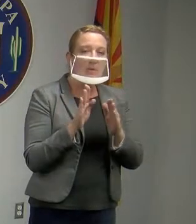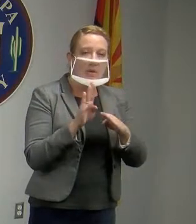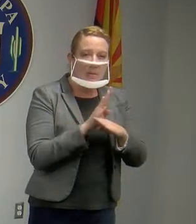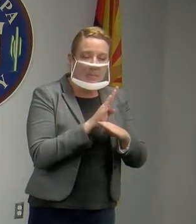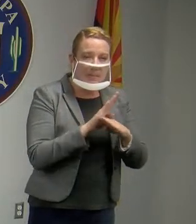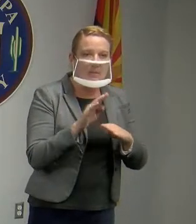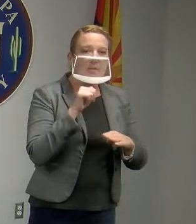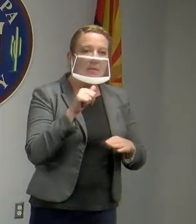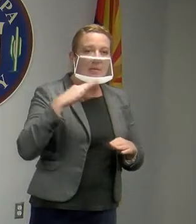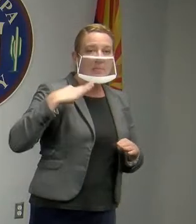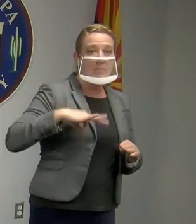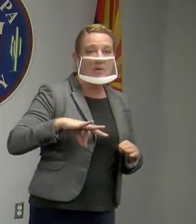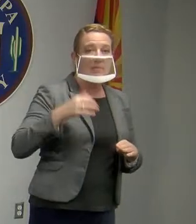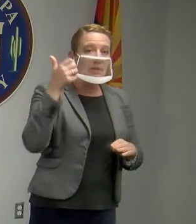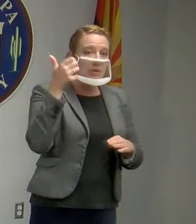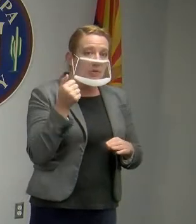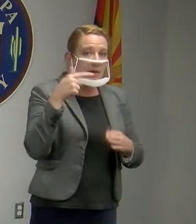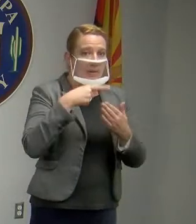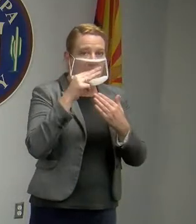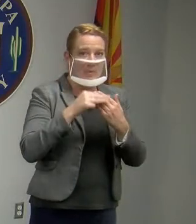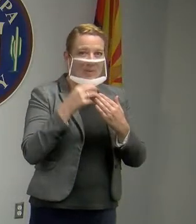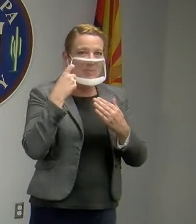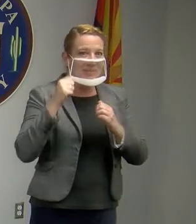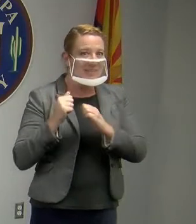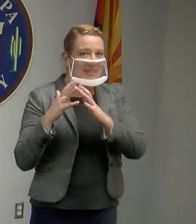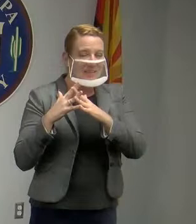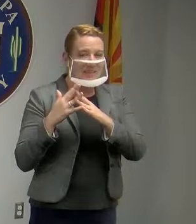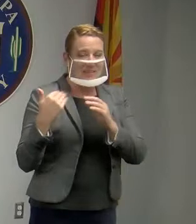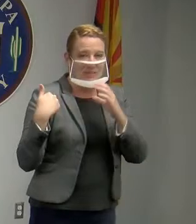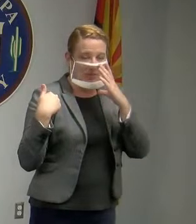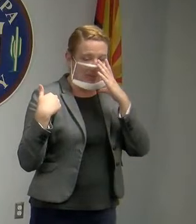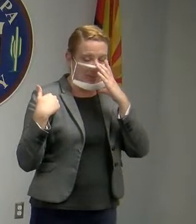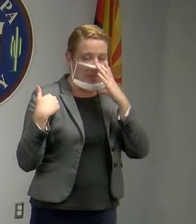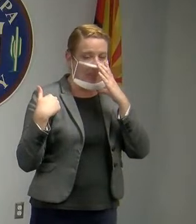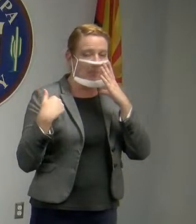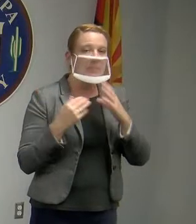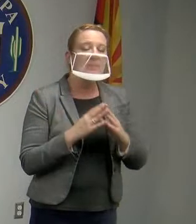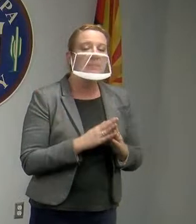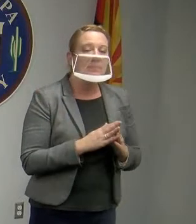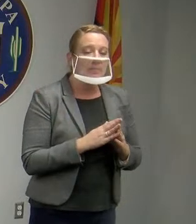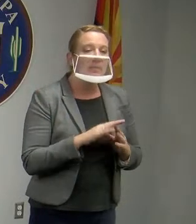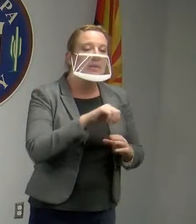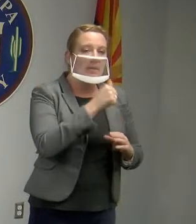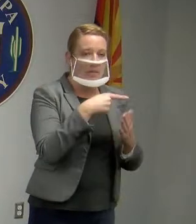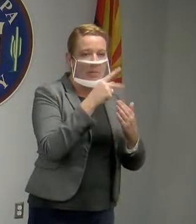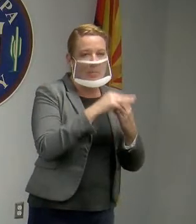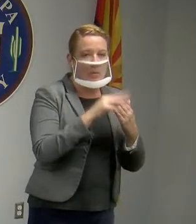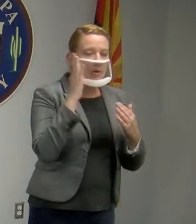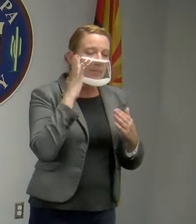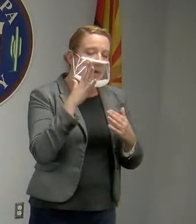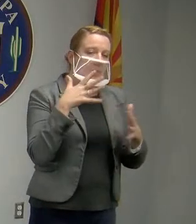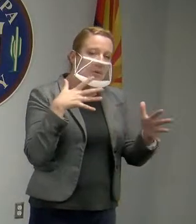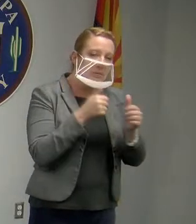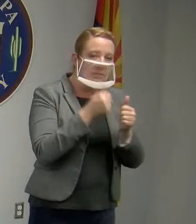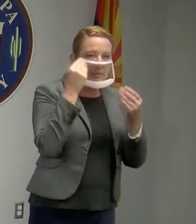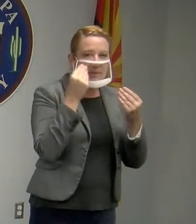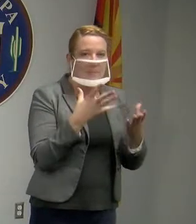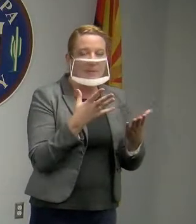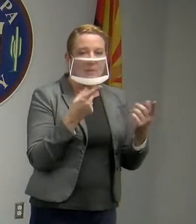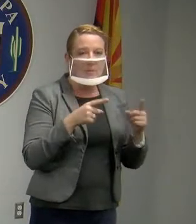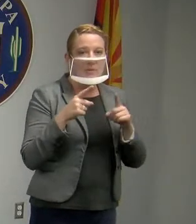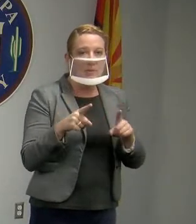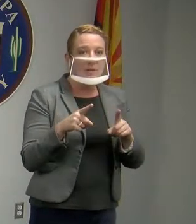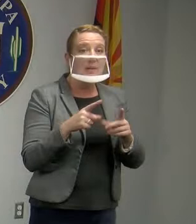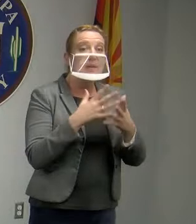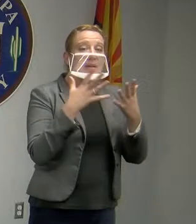last Thursday, and another large program that we're doing with the help of partners as well. So I'll give you an update on where we are in that and how much money